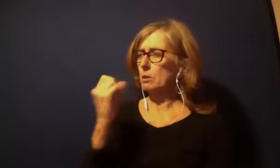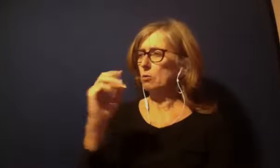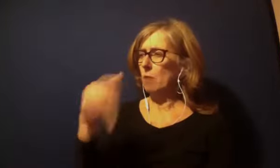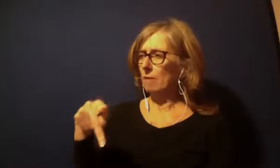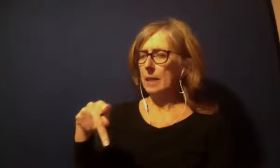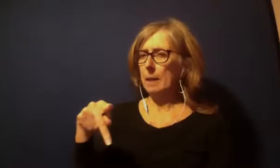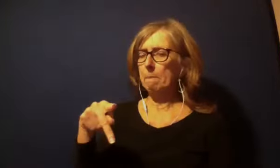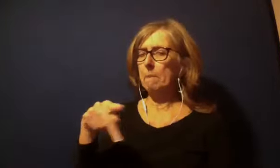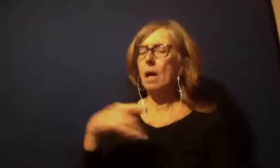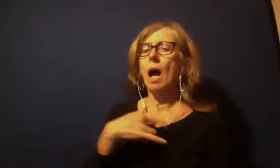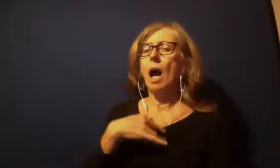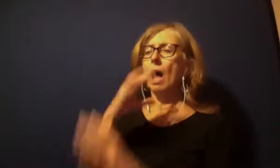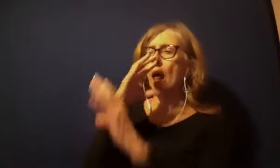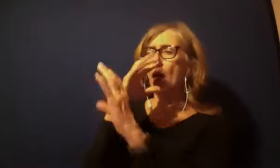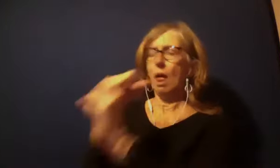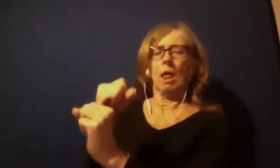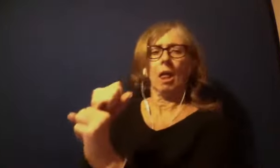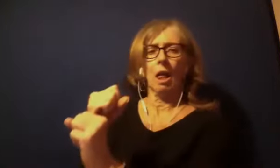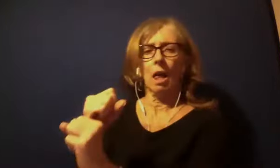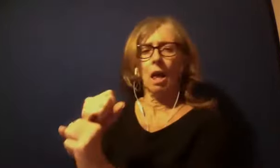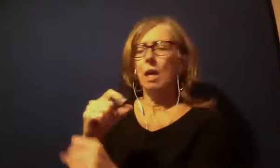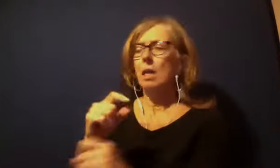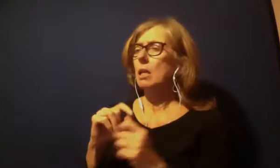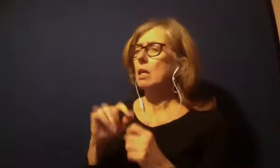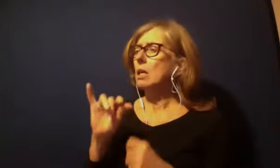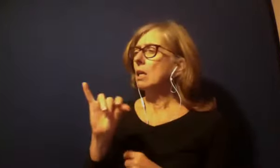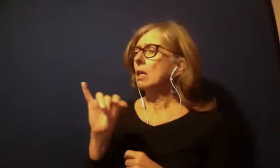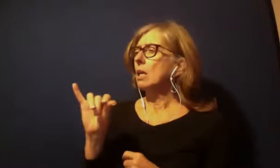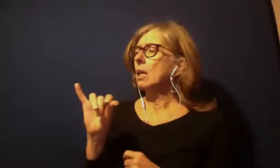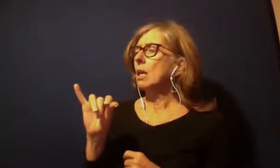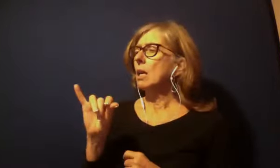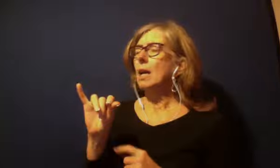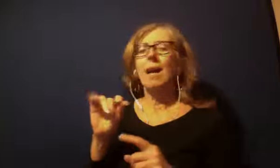they spoke they tried to sponsor us, I guess, as a group. That didn't work for me either.